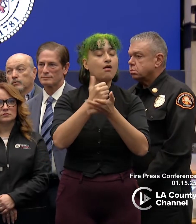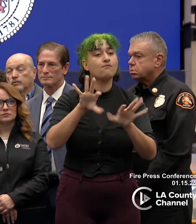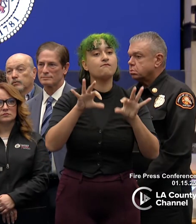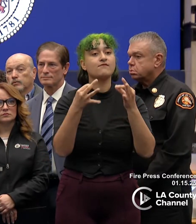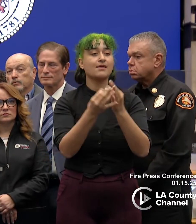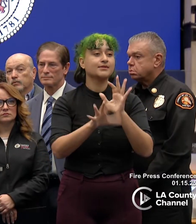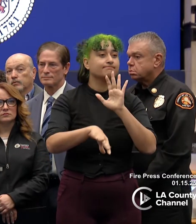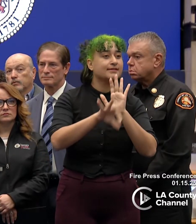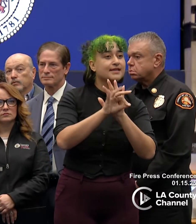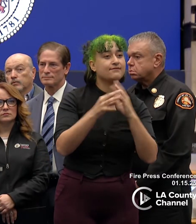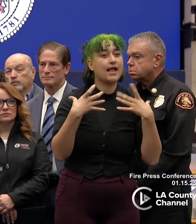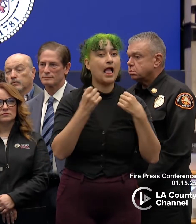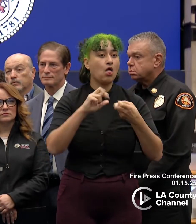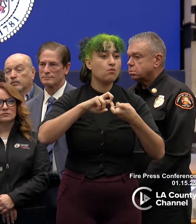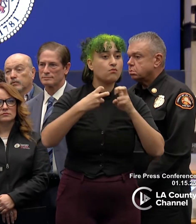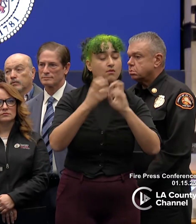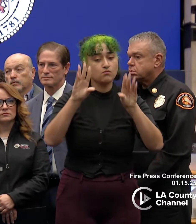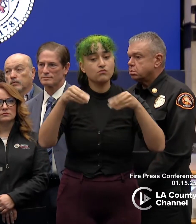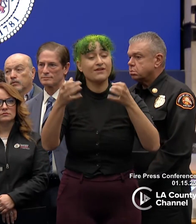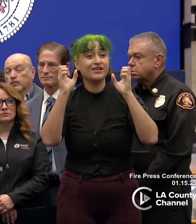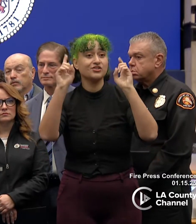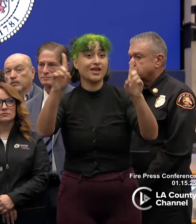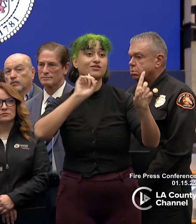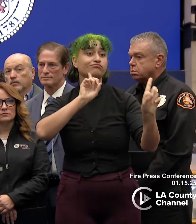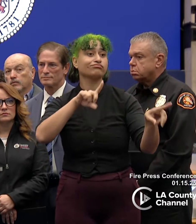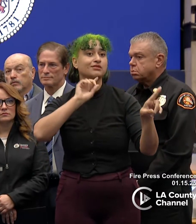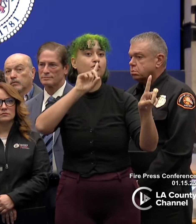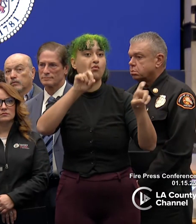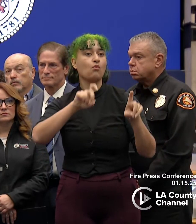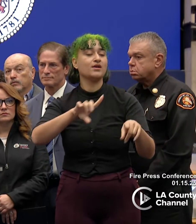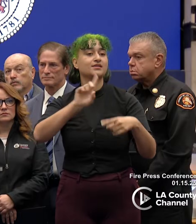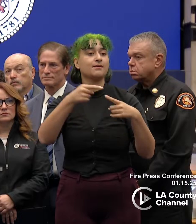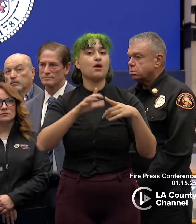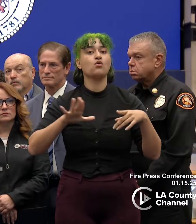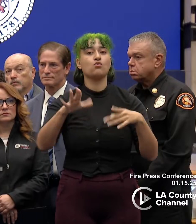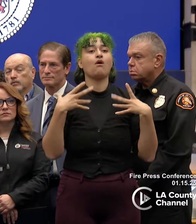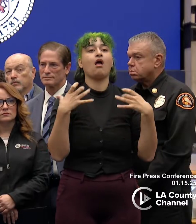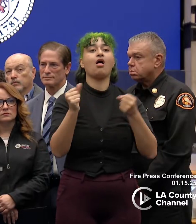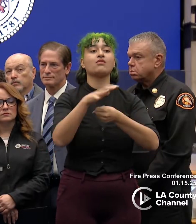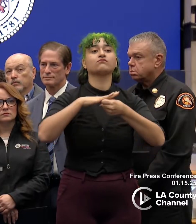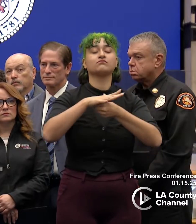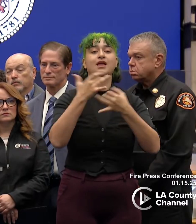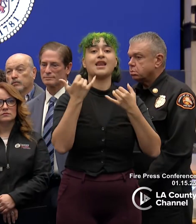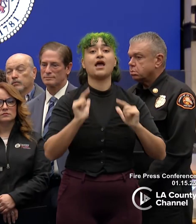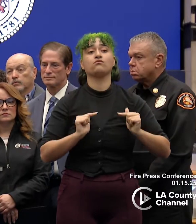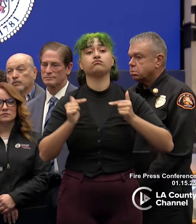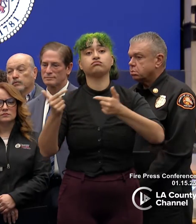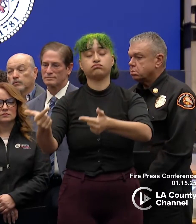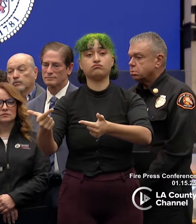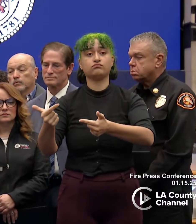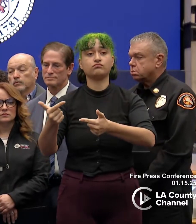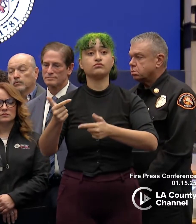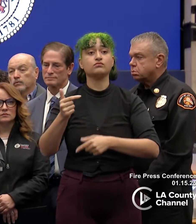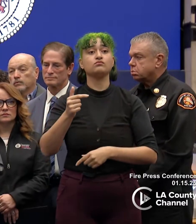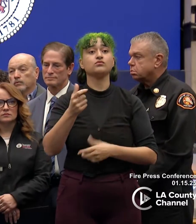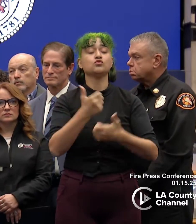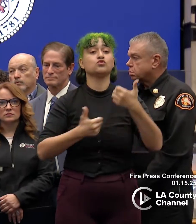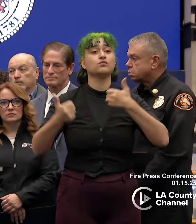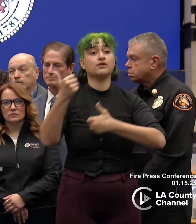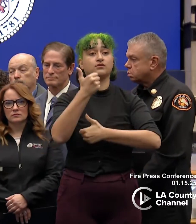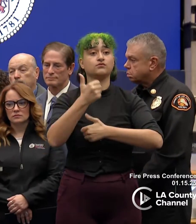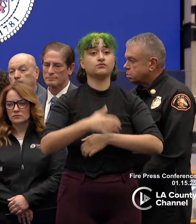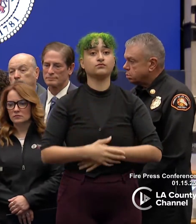hazards, provide education, and answer questions about maintaining a healthy environment. I will now hand this over to Supervisor